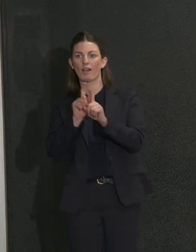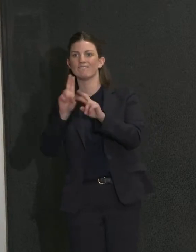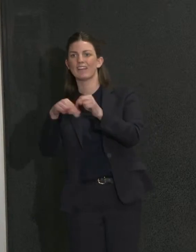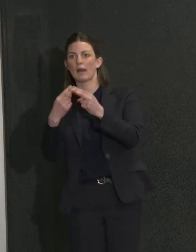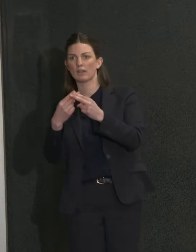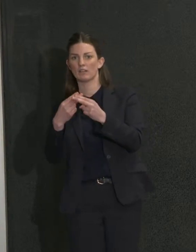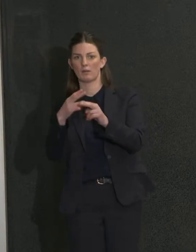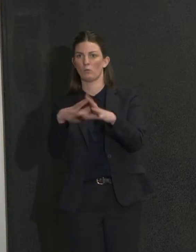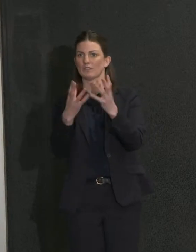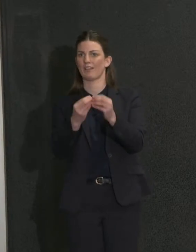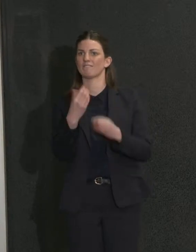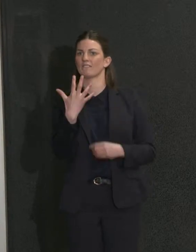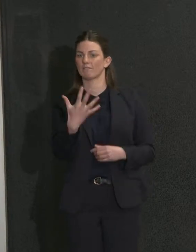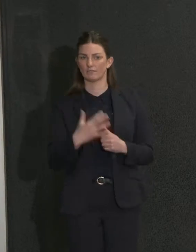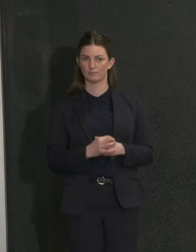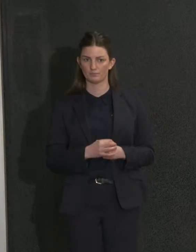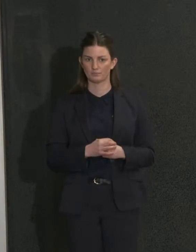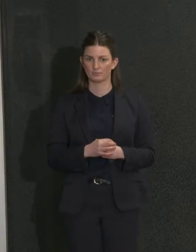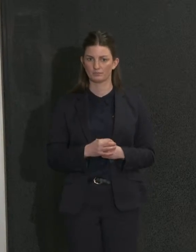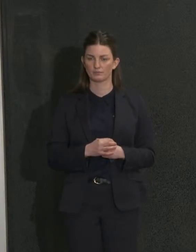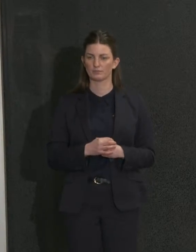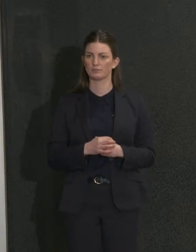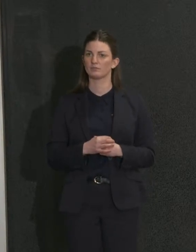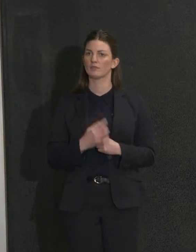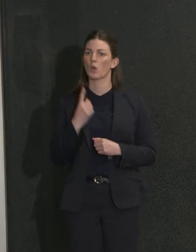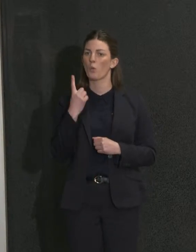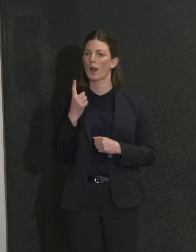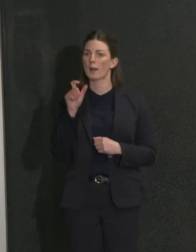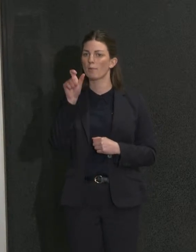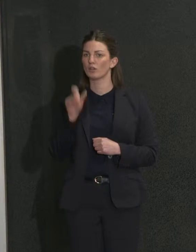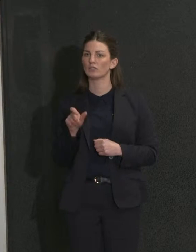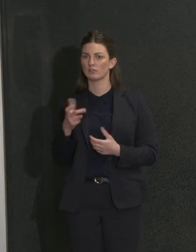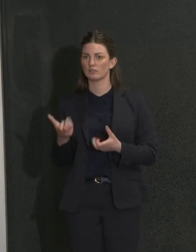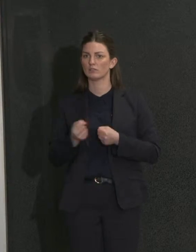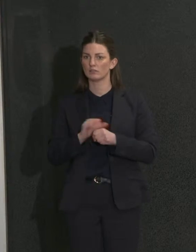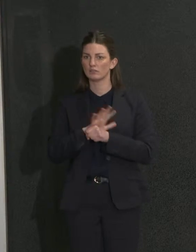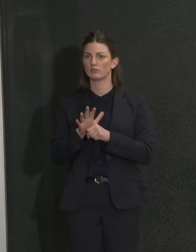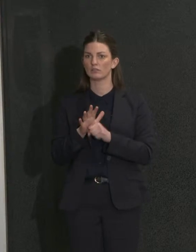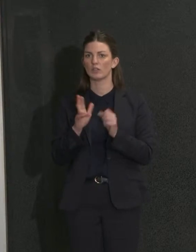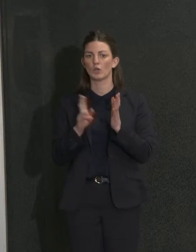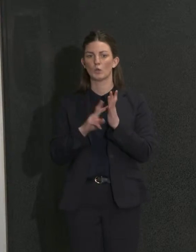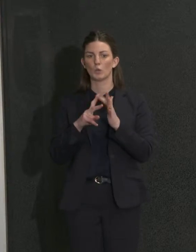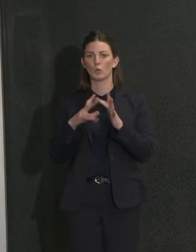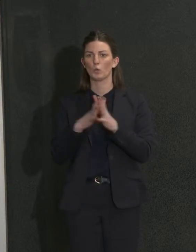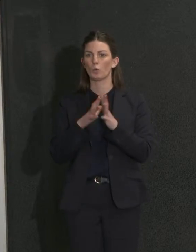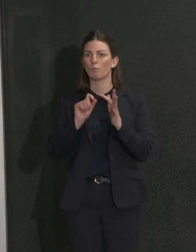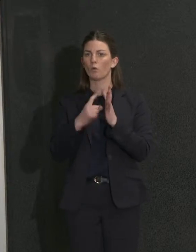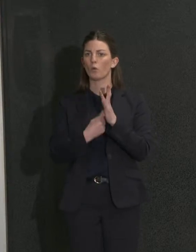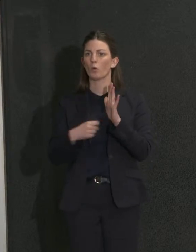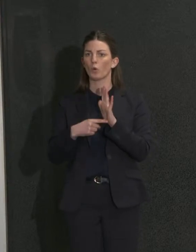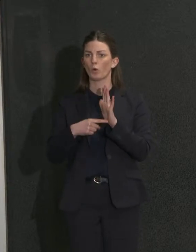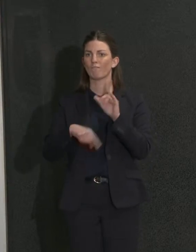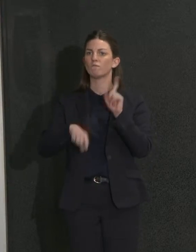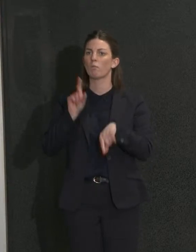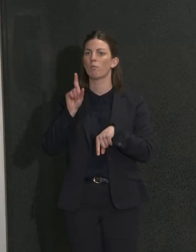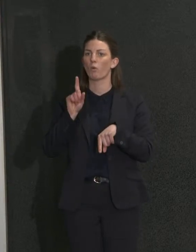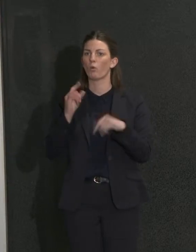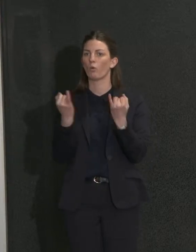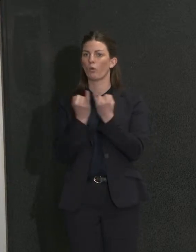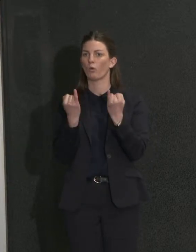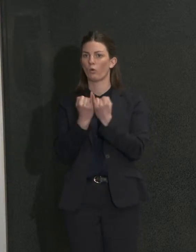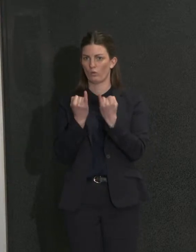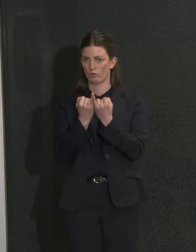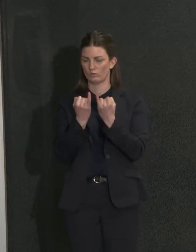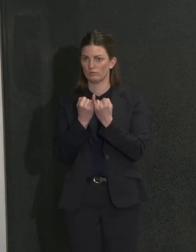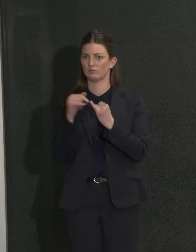so far. We have 1 positive case associated with the Newport and West Footscray footy match, a teammate. We have